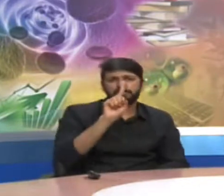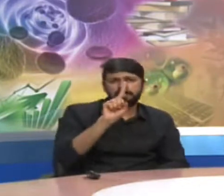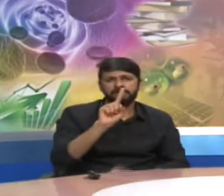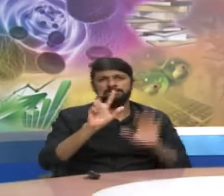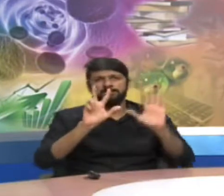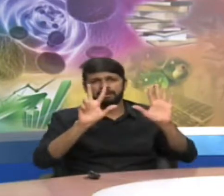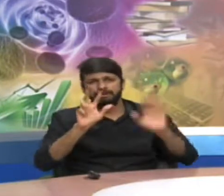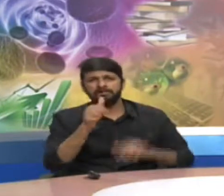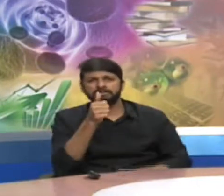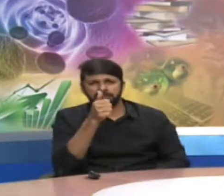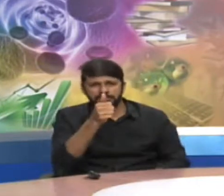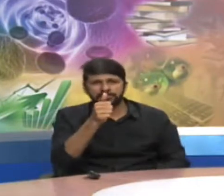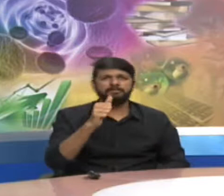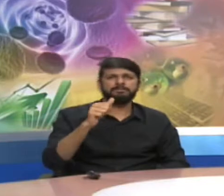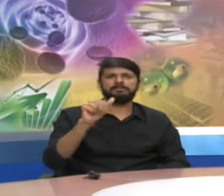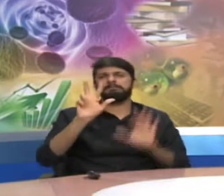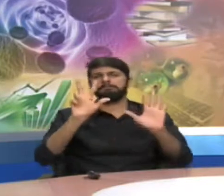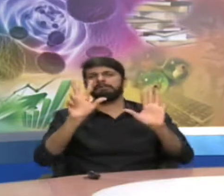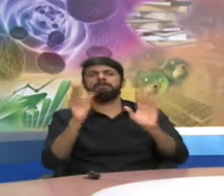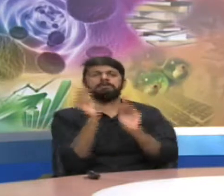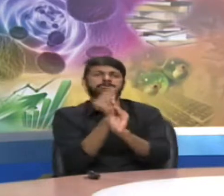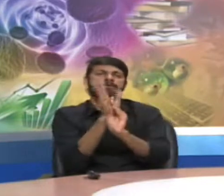and 1868,